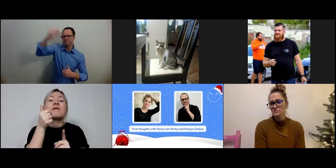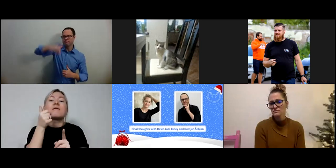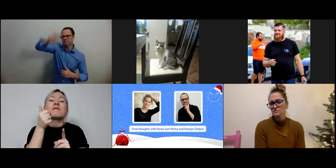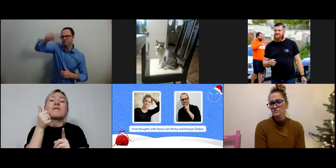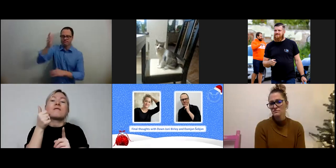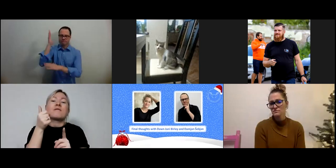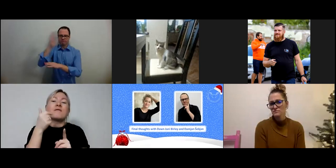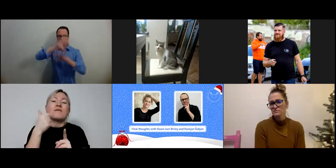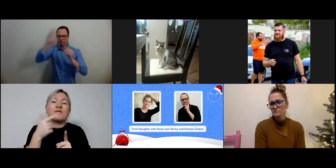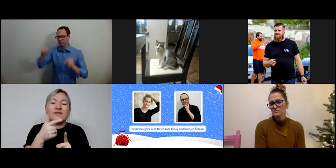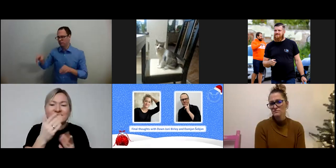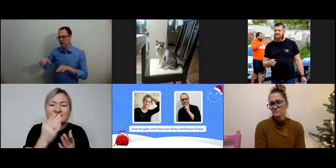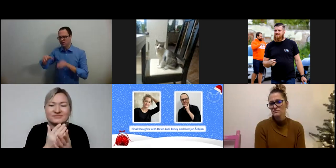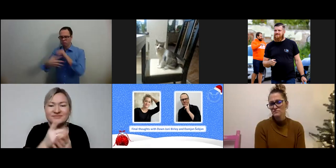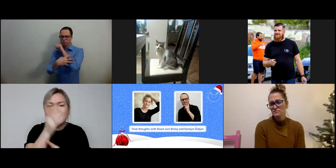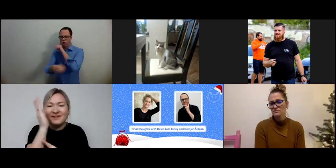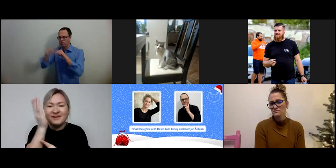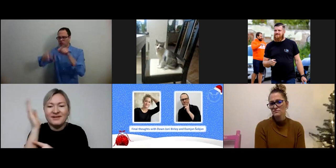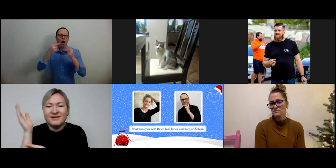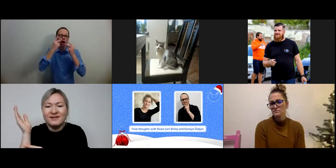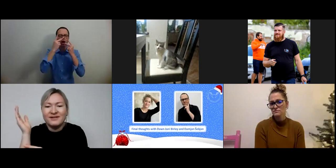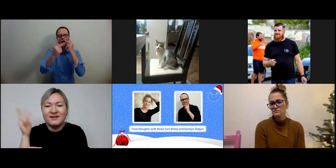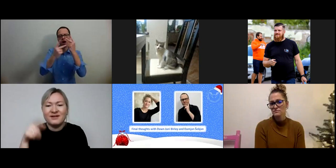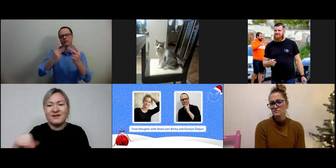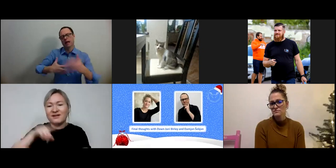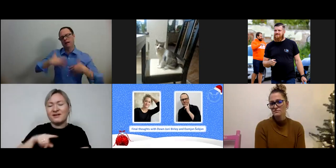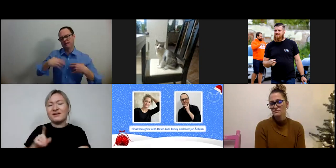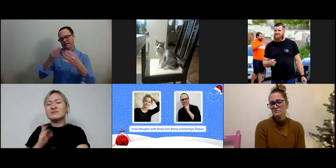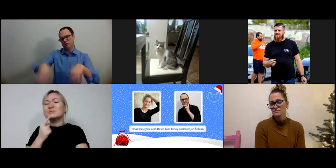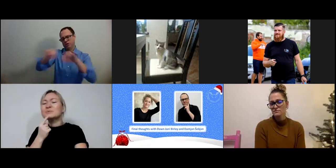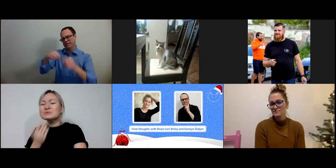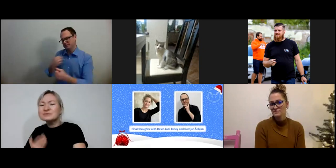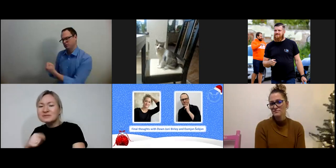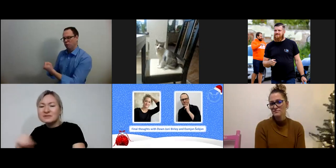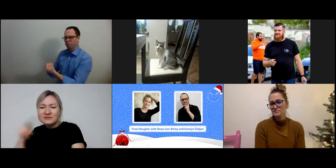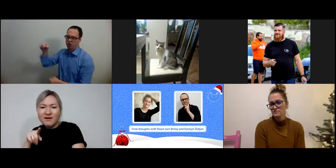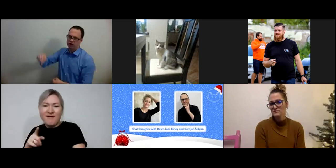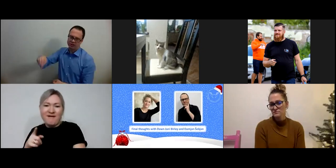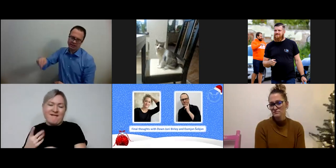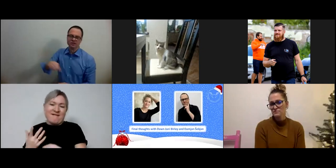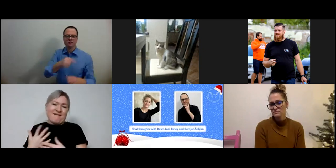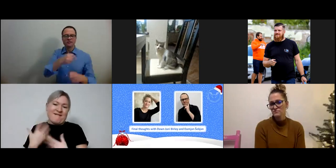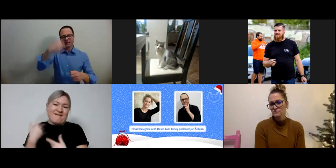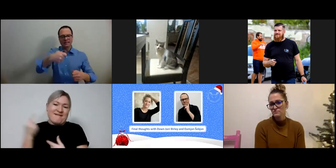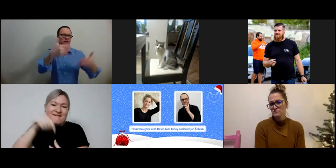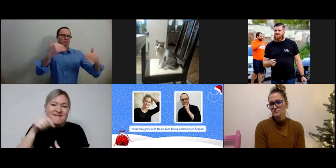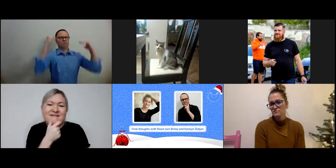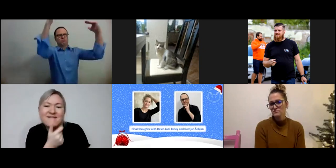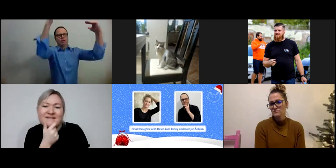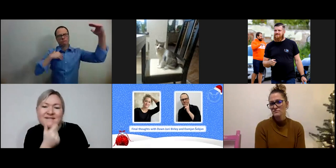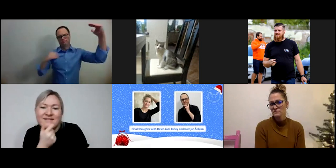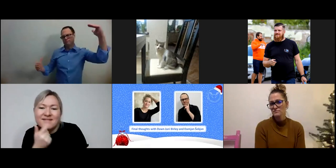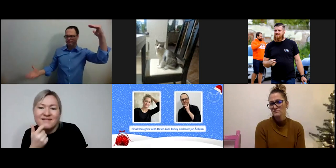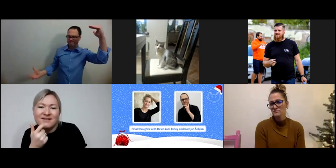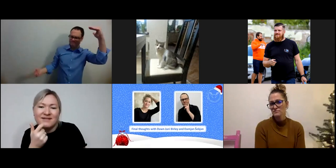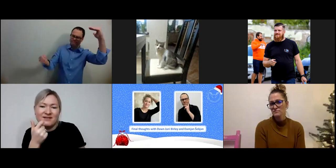Zoom, we really can invite any speaker from rich countries, poor countries. And